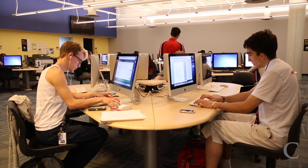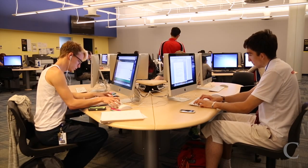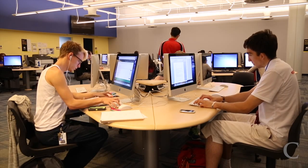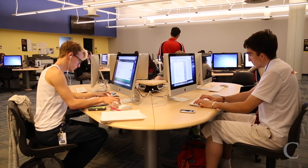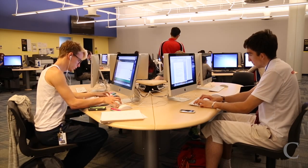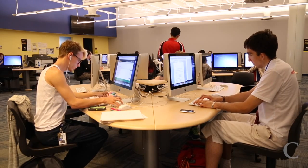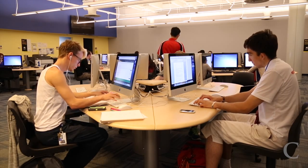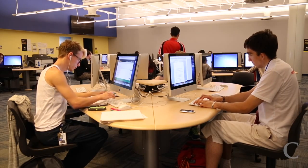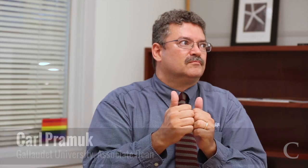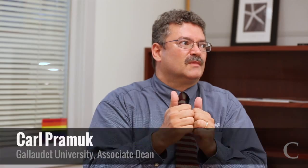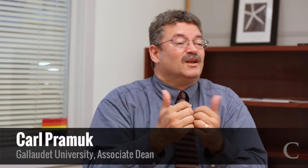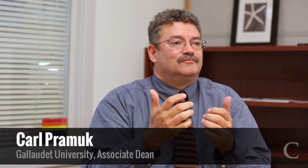place on campus.